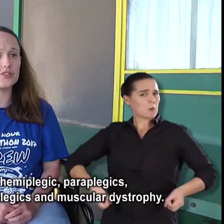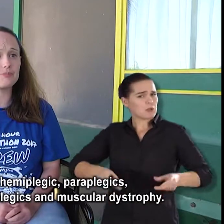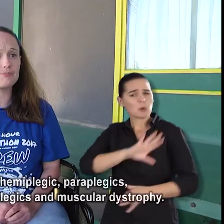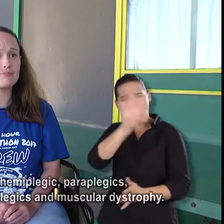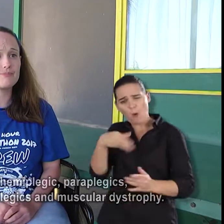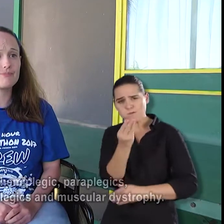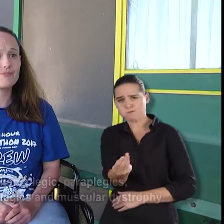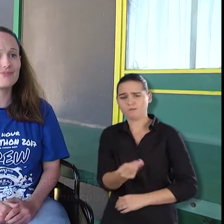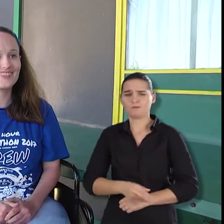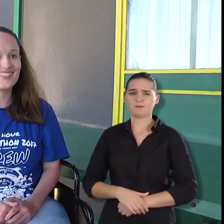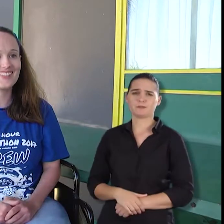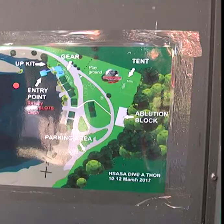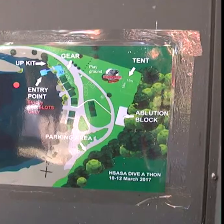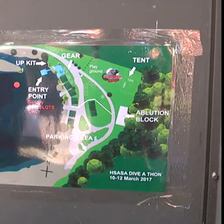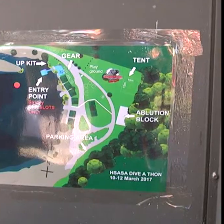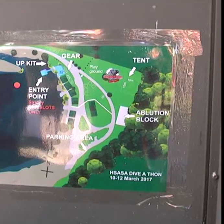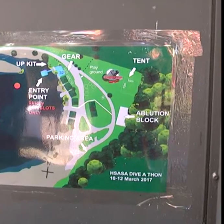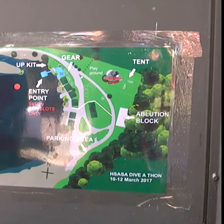muscular dystrophy.